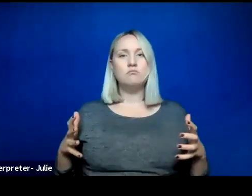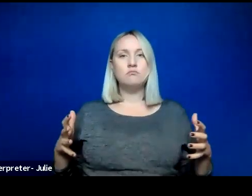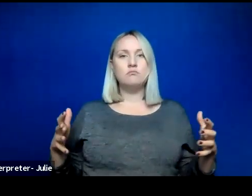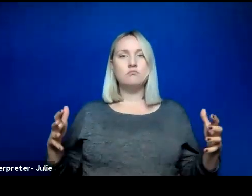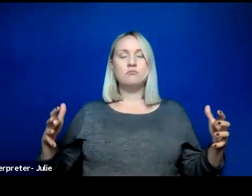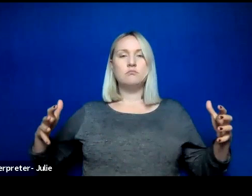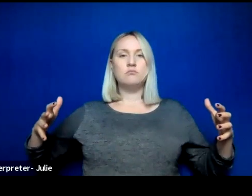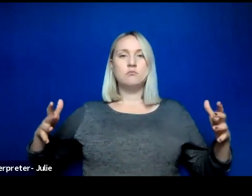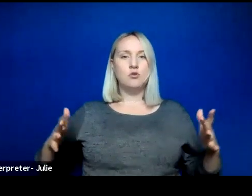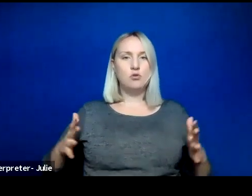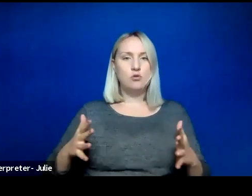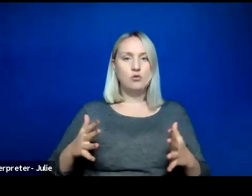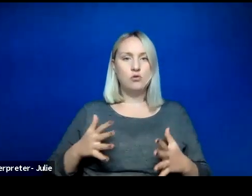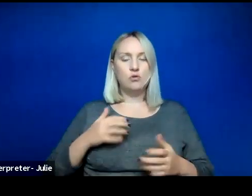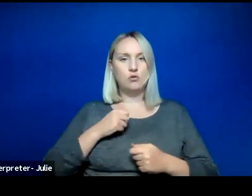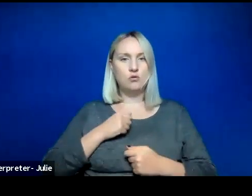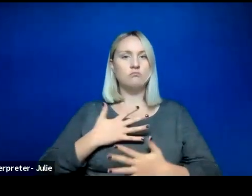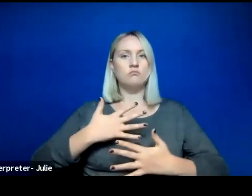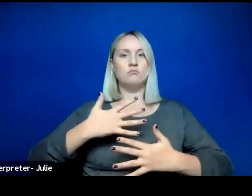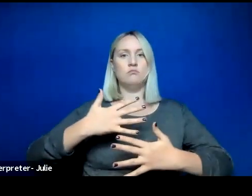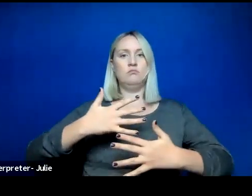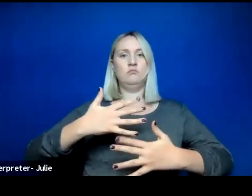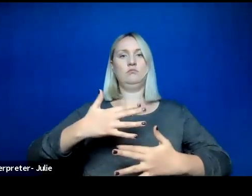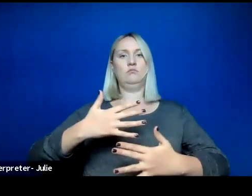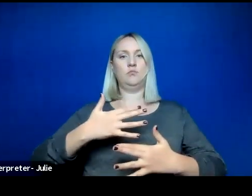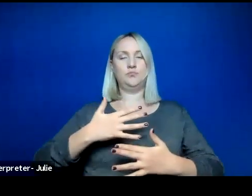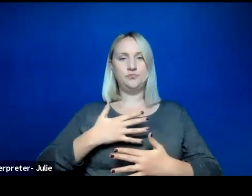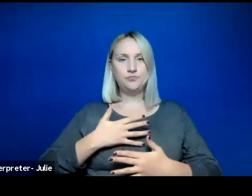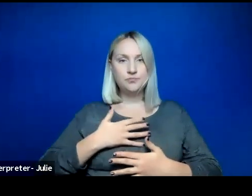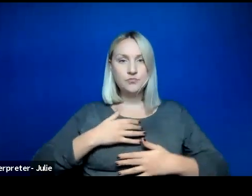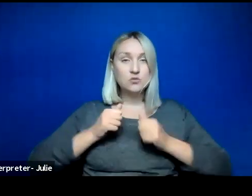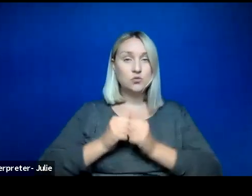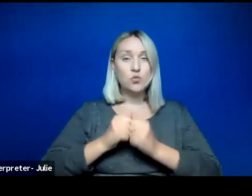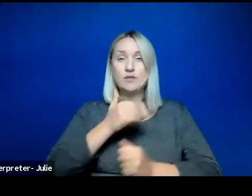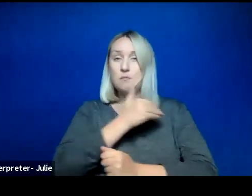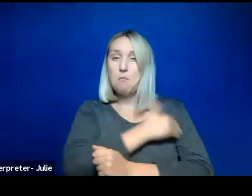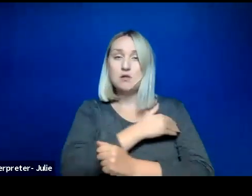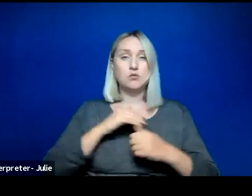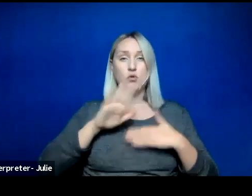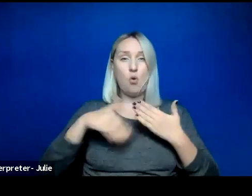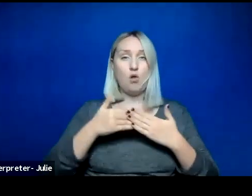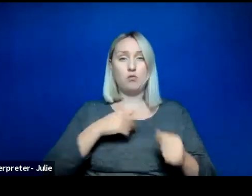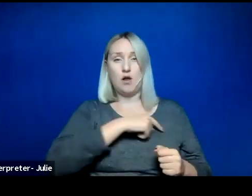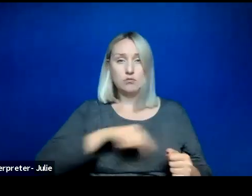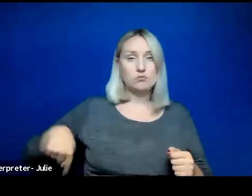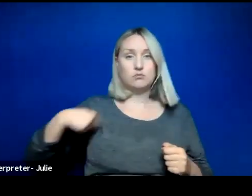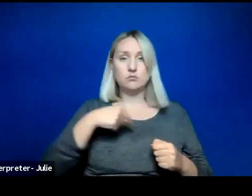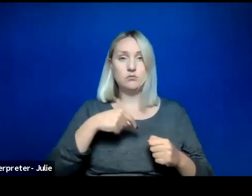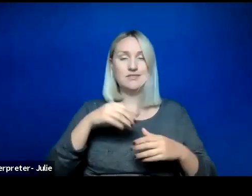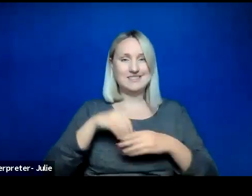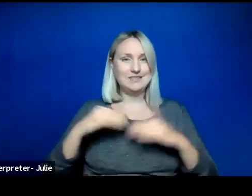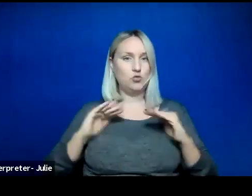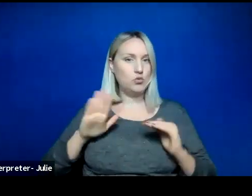left. And then on the way out, squeeze the muscles that wrap all the way around the torso in towards